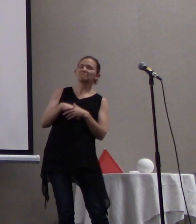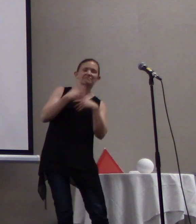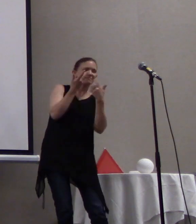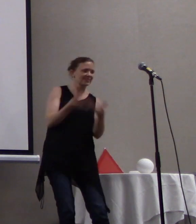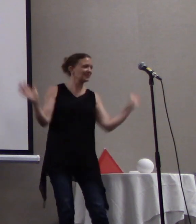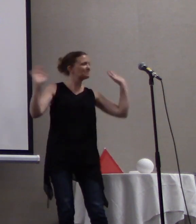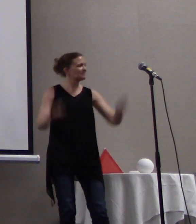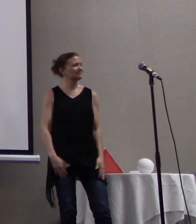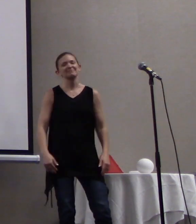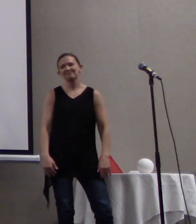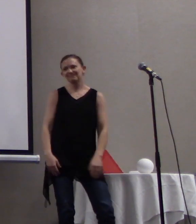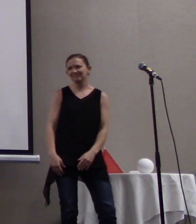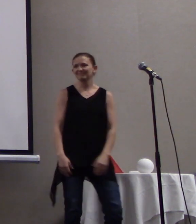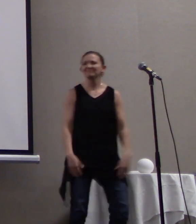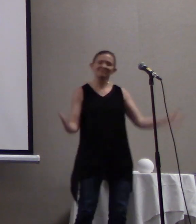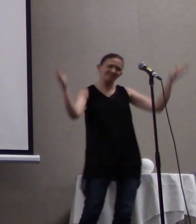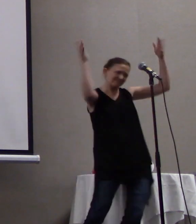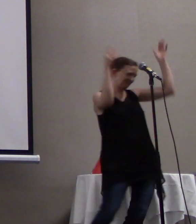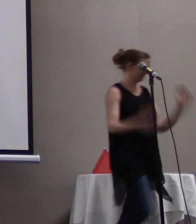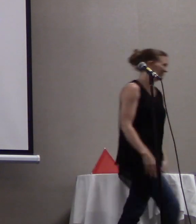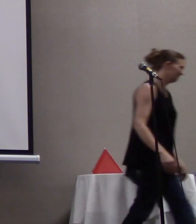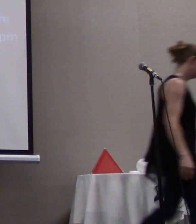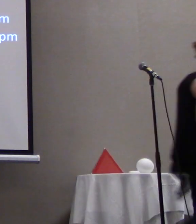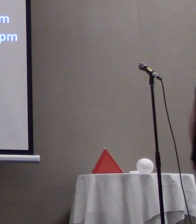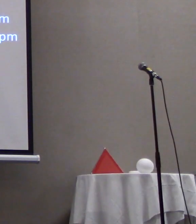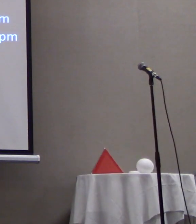deductions. So that's what I'm going to do.